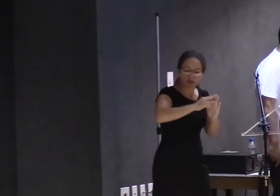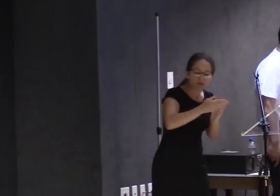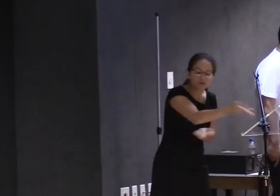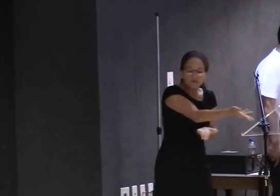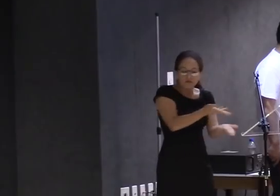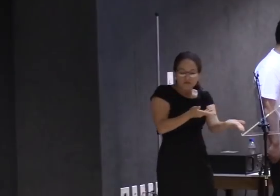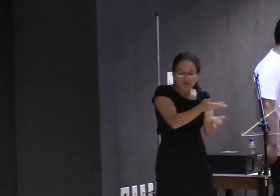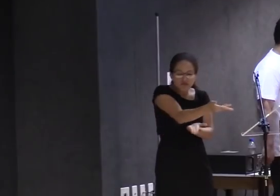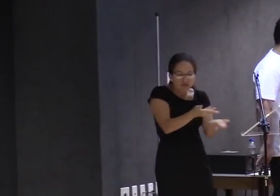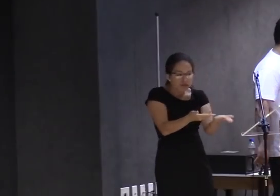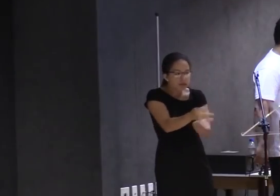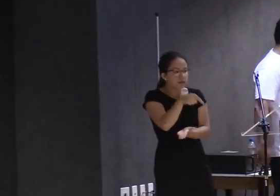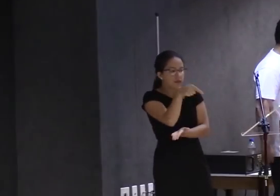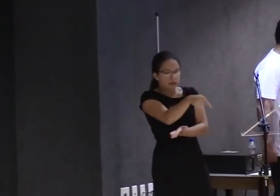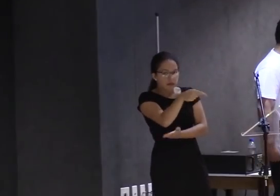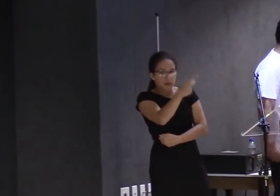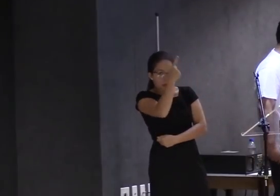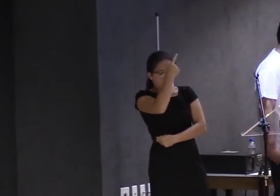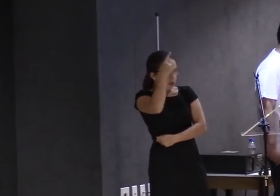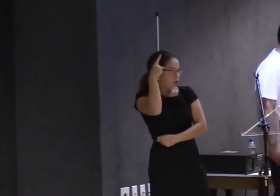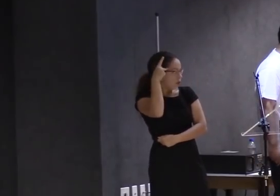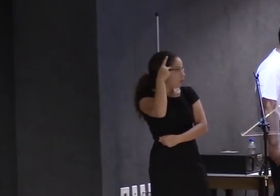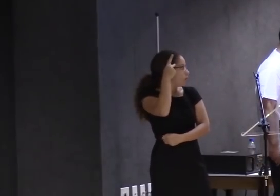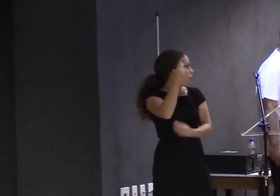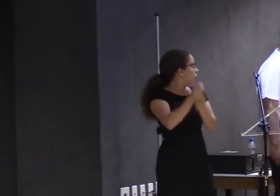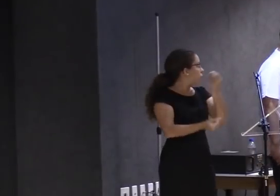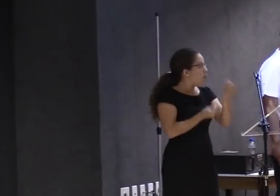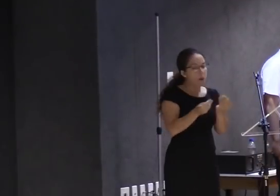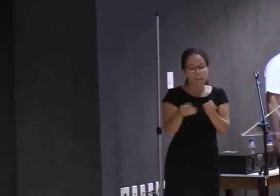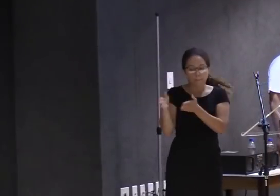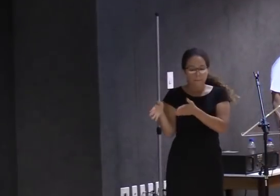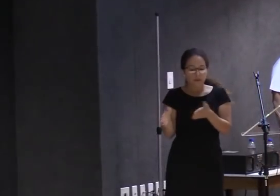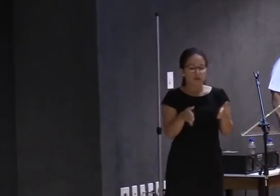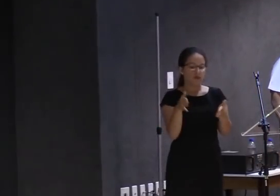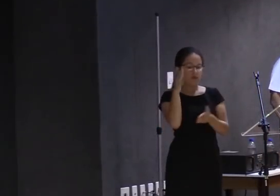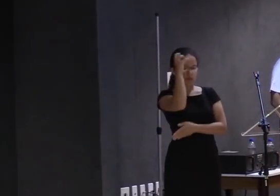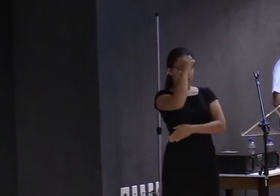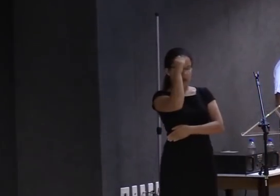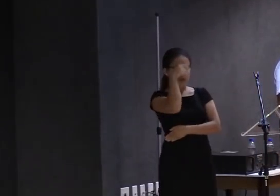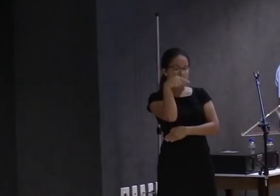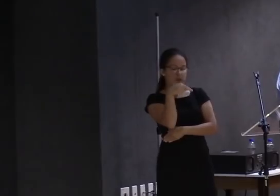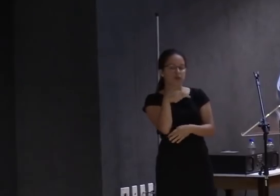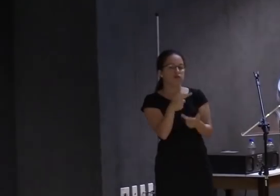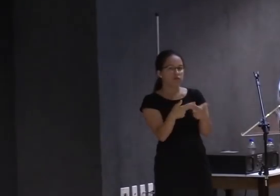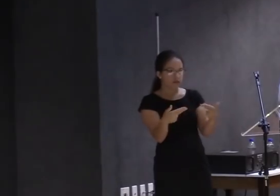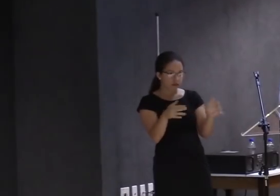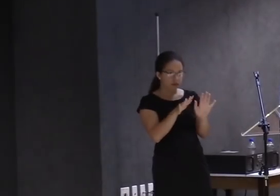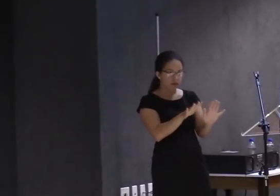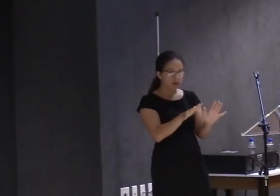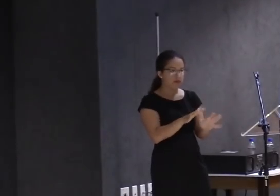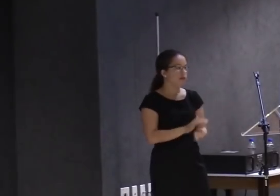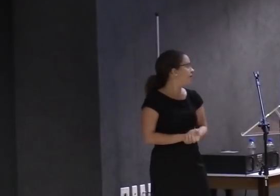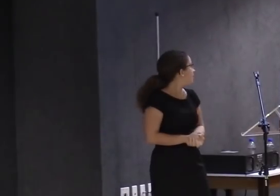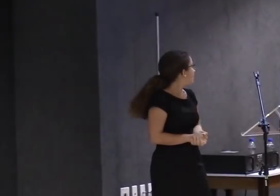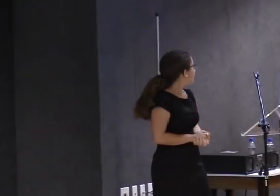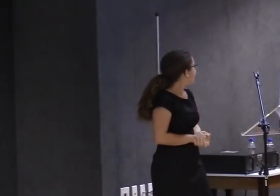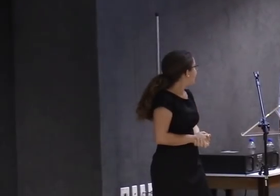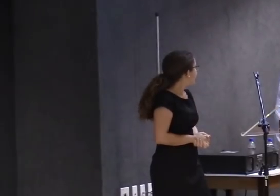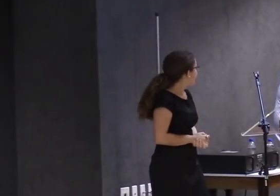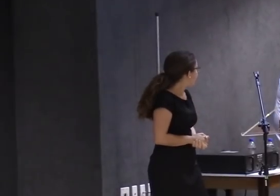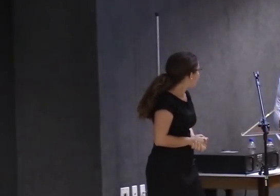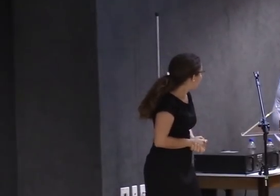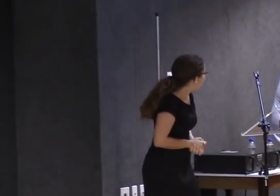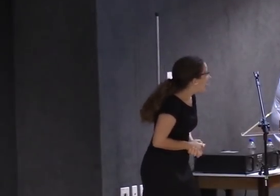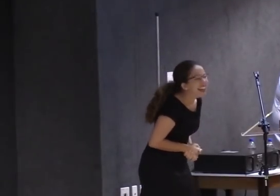support students' participation in the learning process. Hoje a gente fala... Can you repeat,